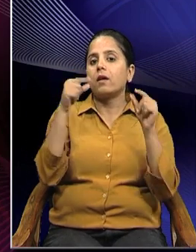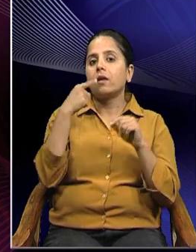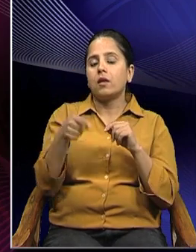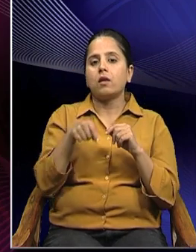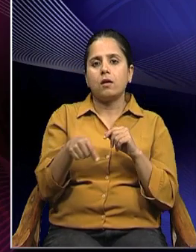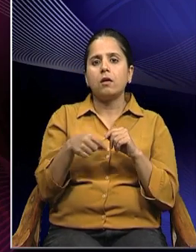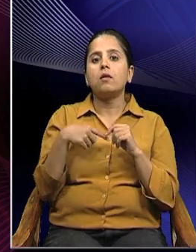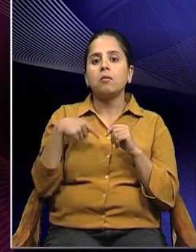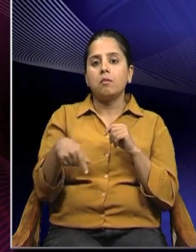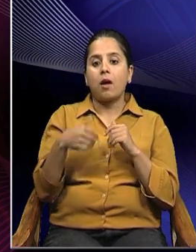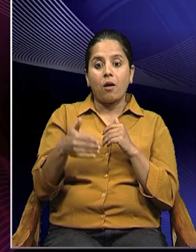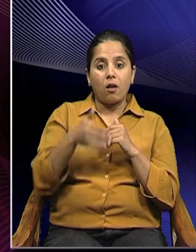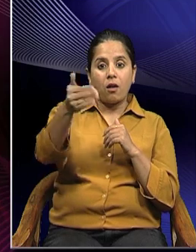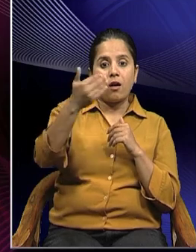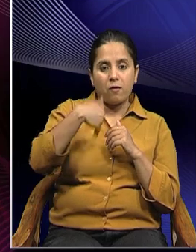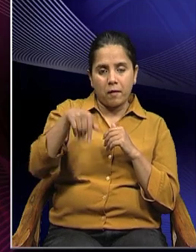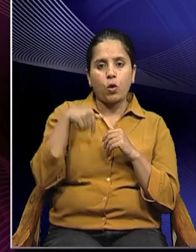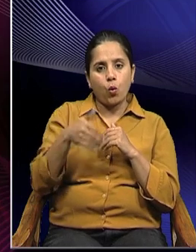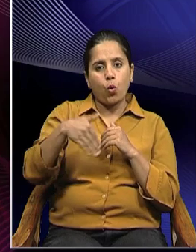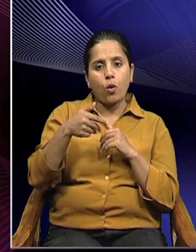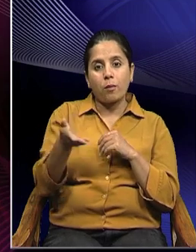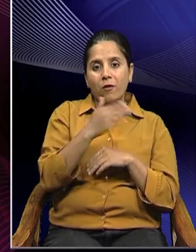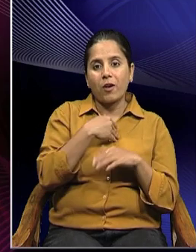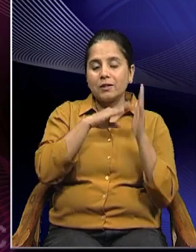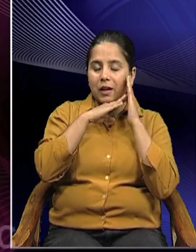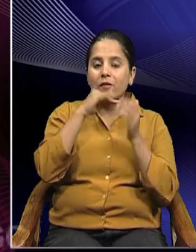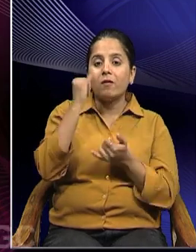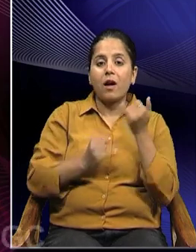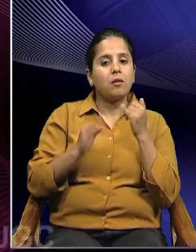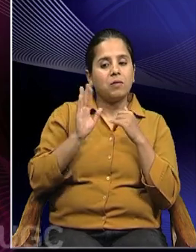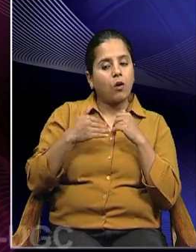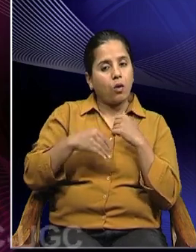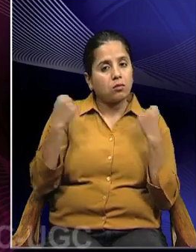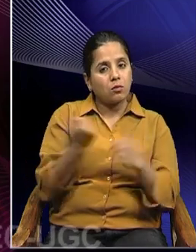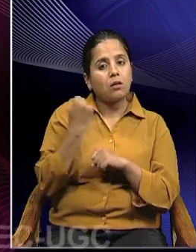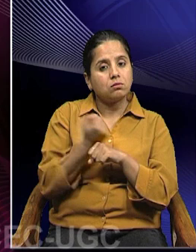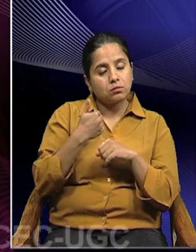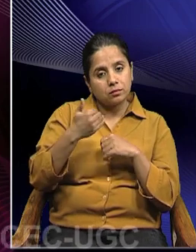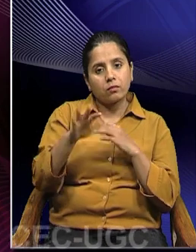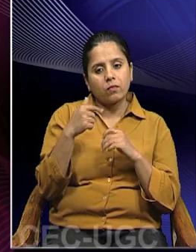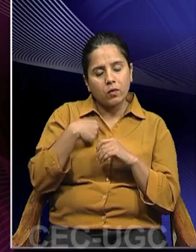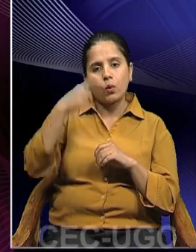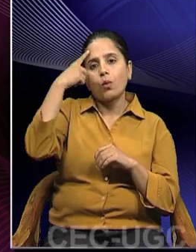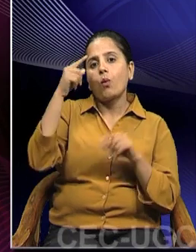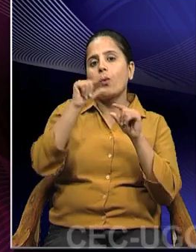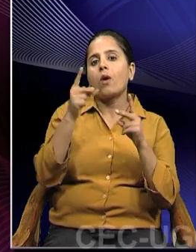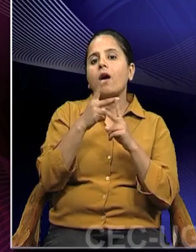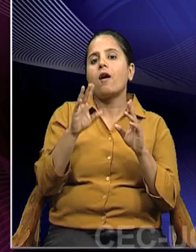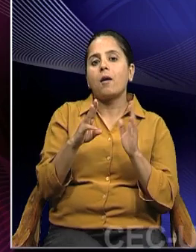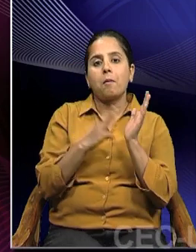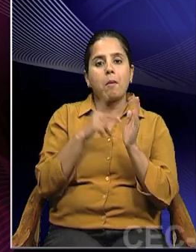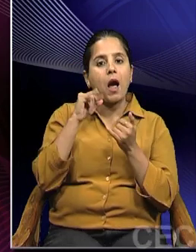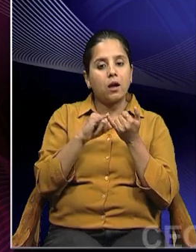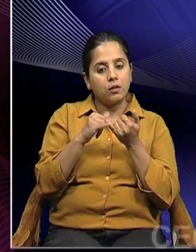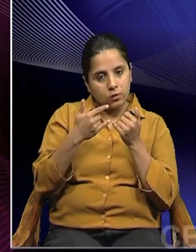to go before I sleep, expressing the similar sentiments. So we are reminded of this line, that miles to